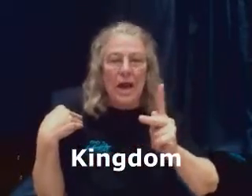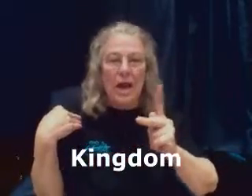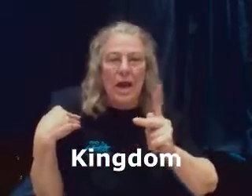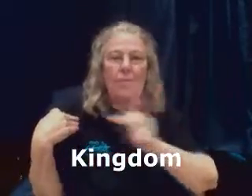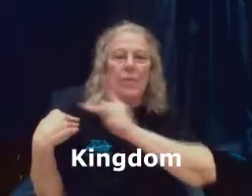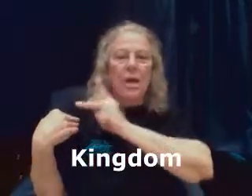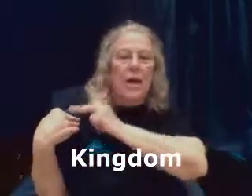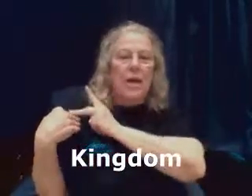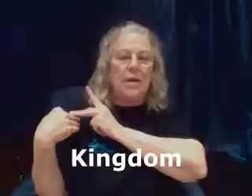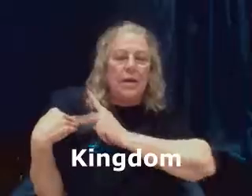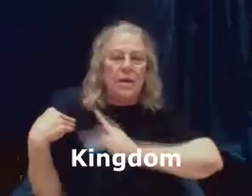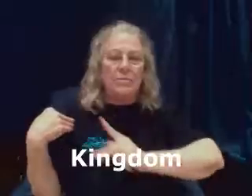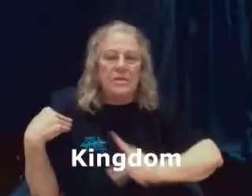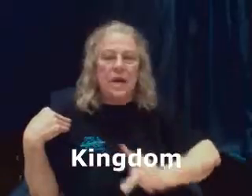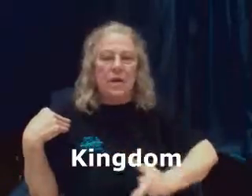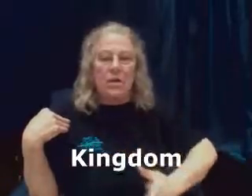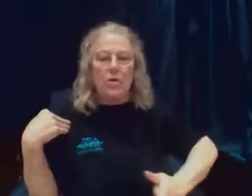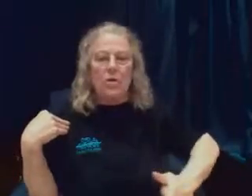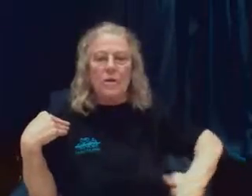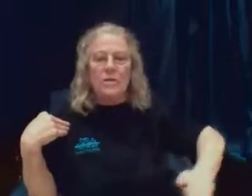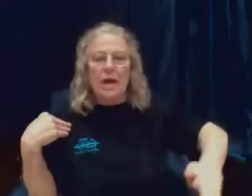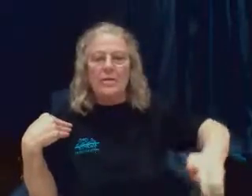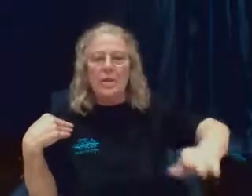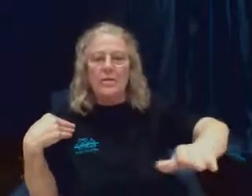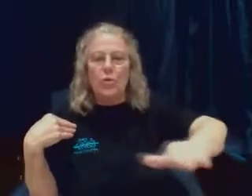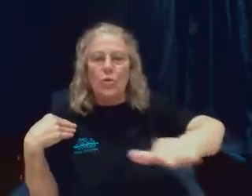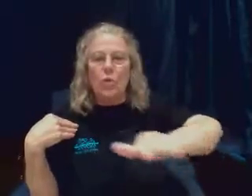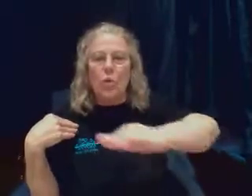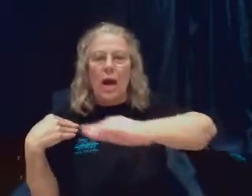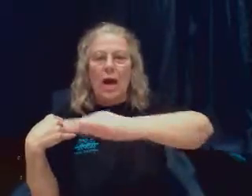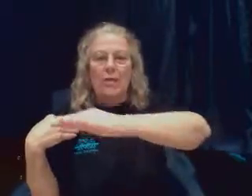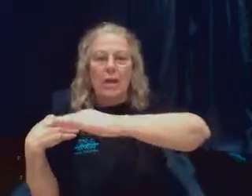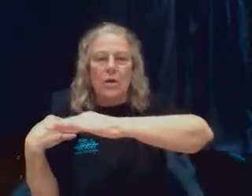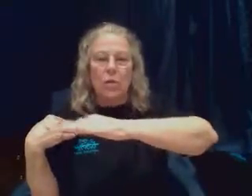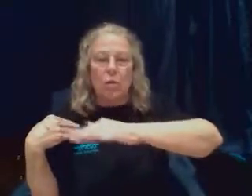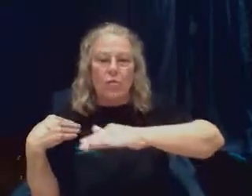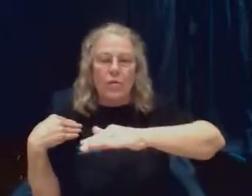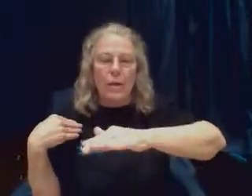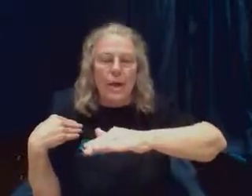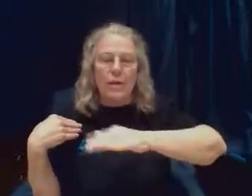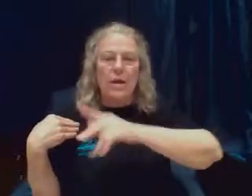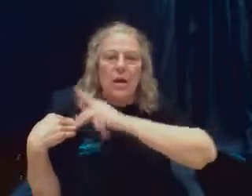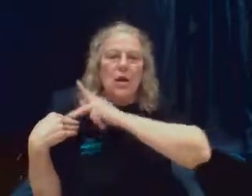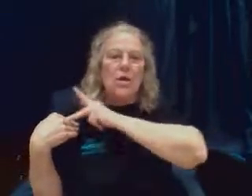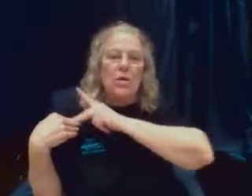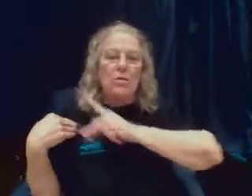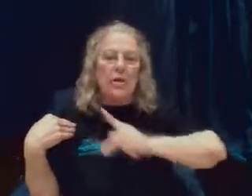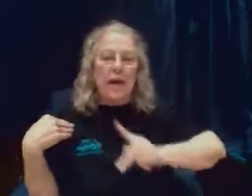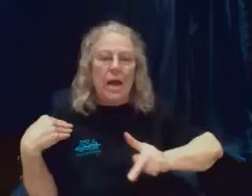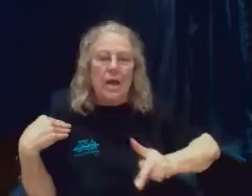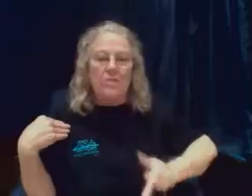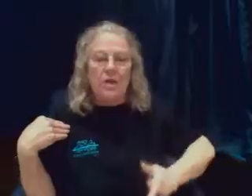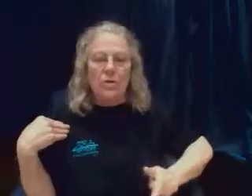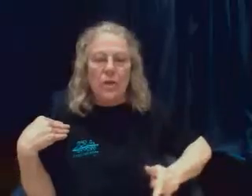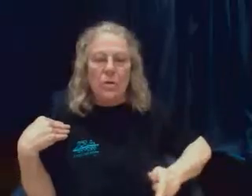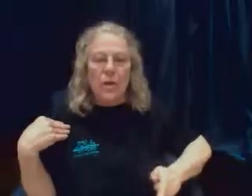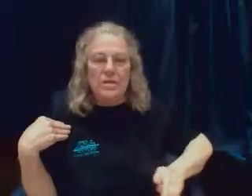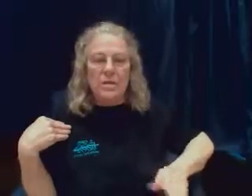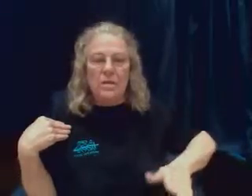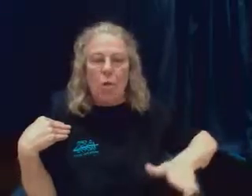K and it comes down across and then it's going to go out and over land. The K comes down to your waist and then open